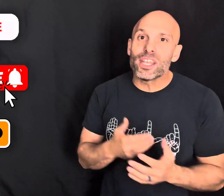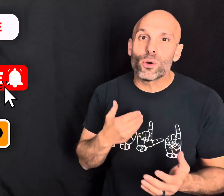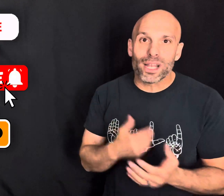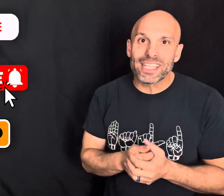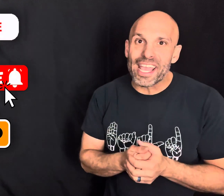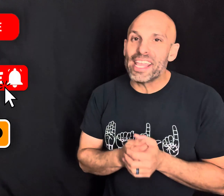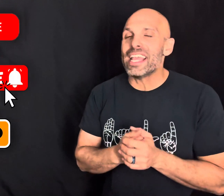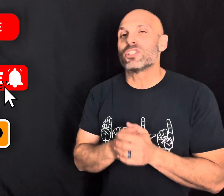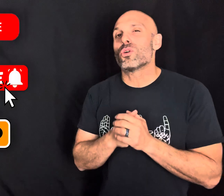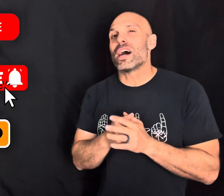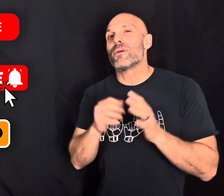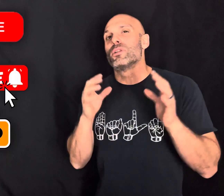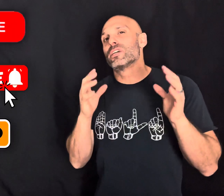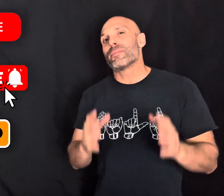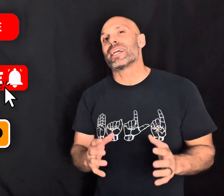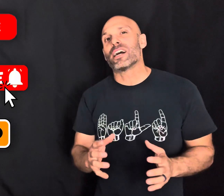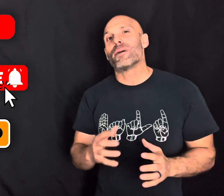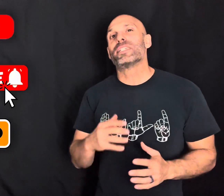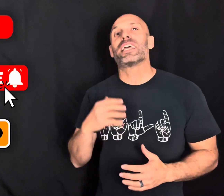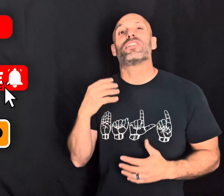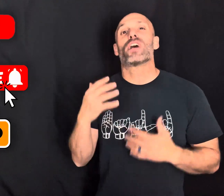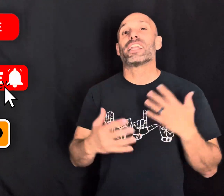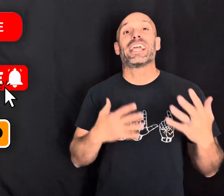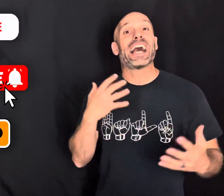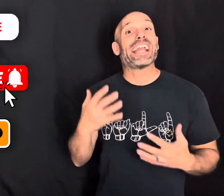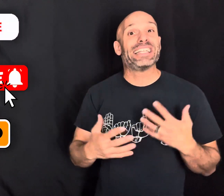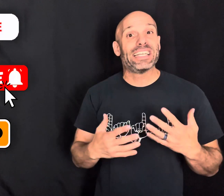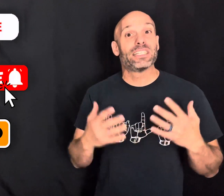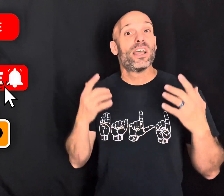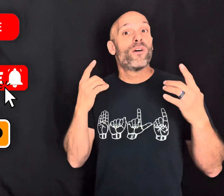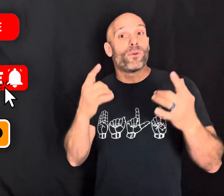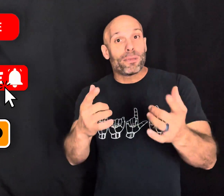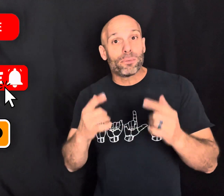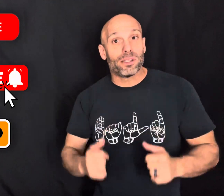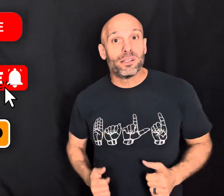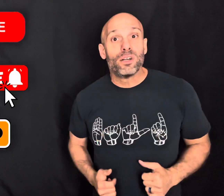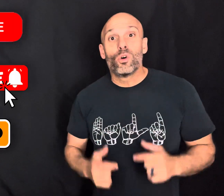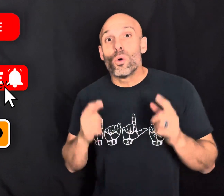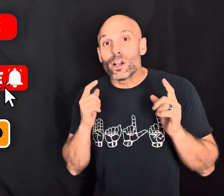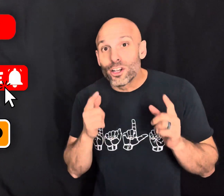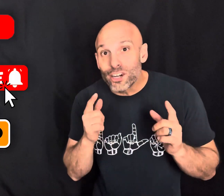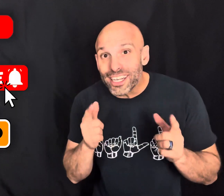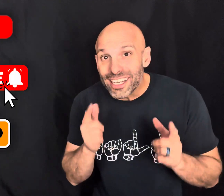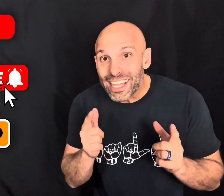a day, and so I will look at my comments and try to get ideas from people who are learning